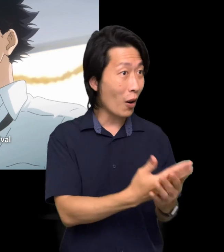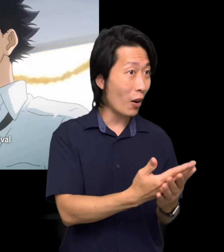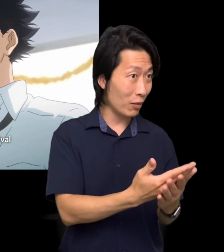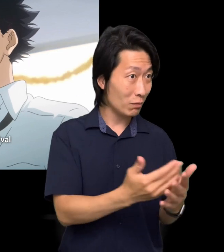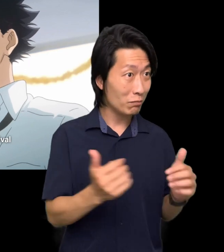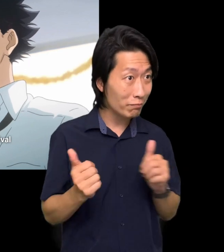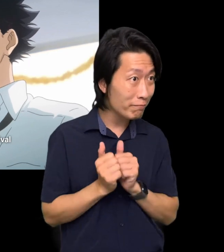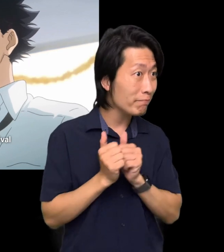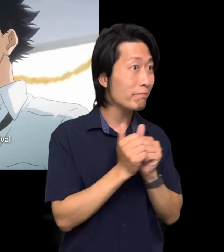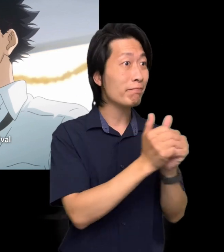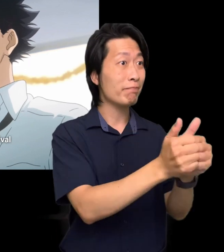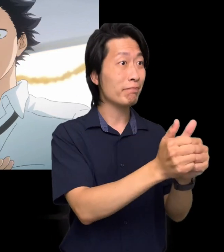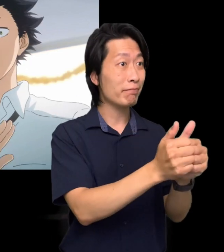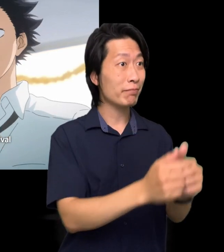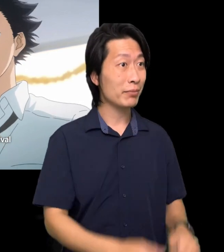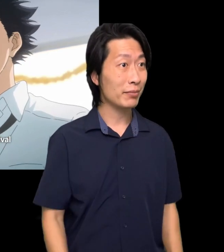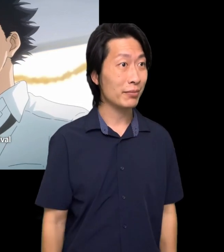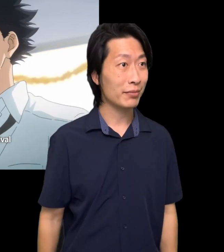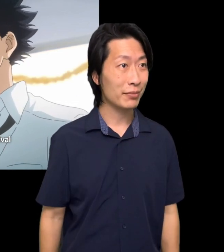Everyone together?